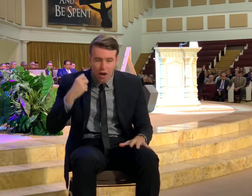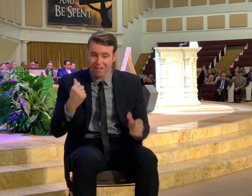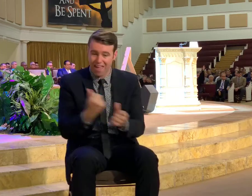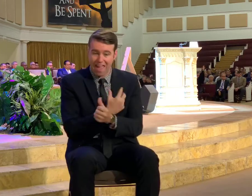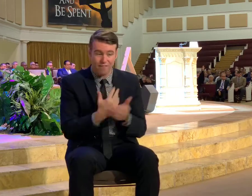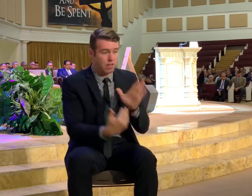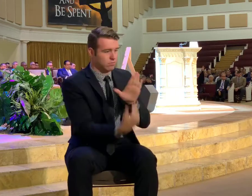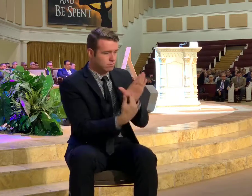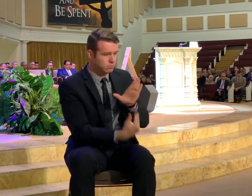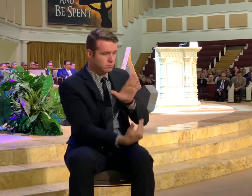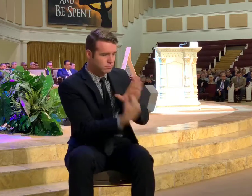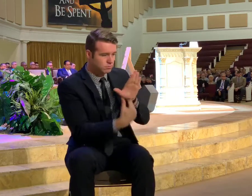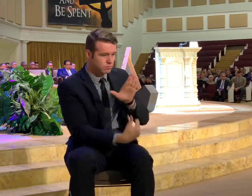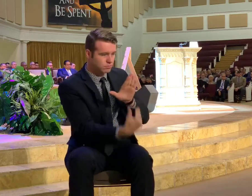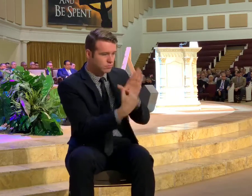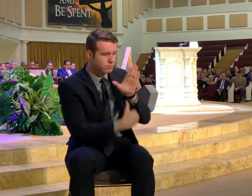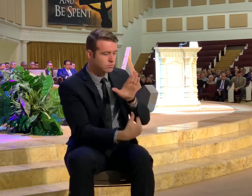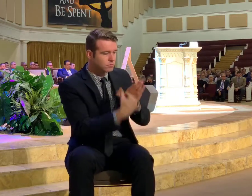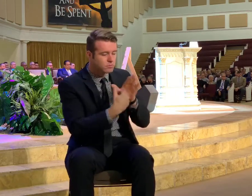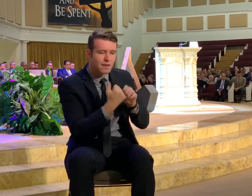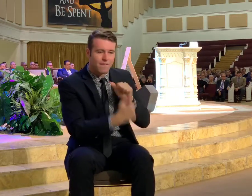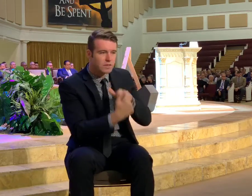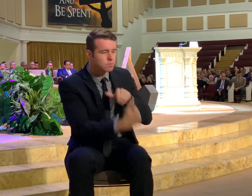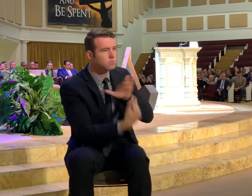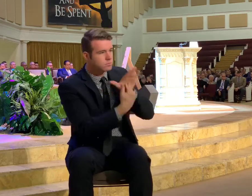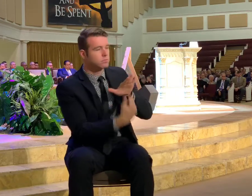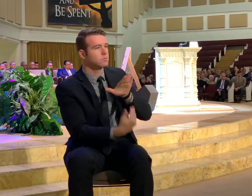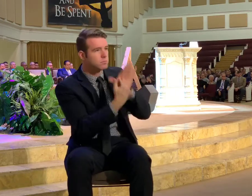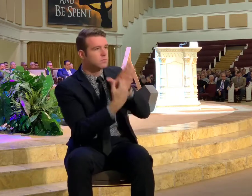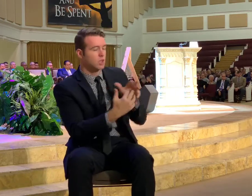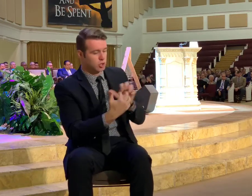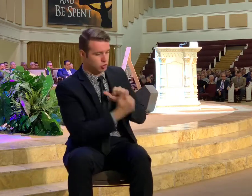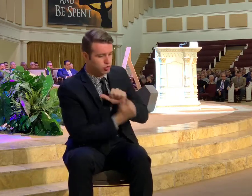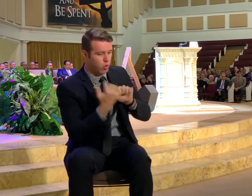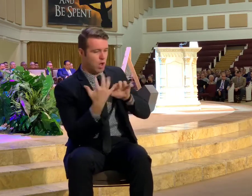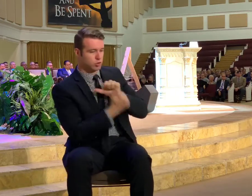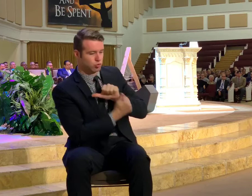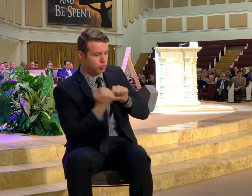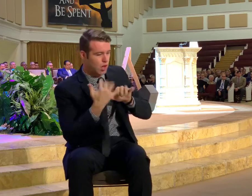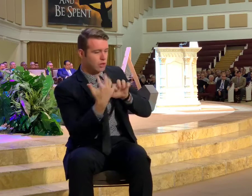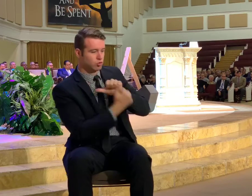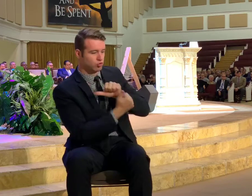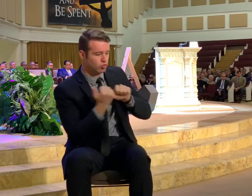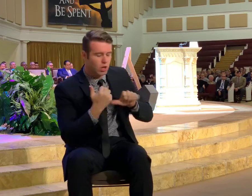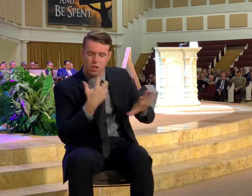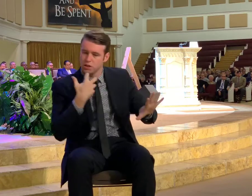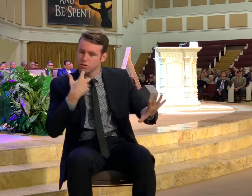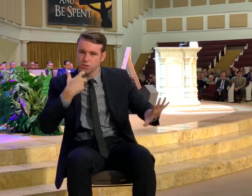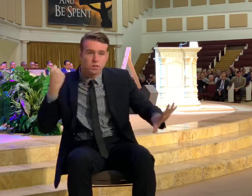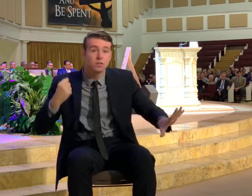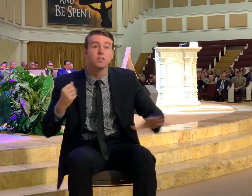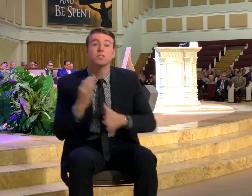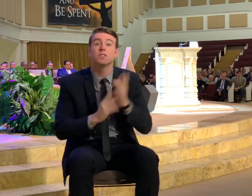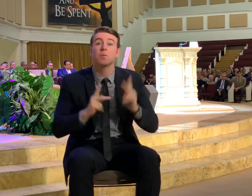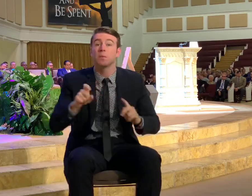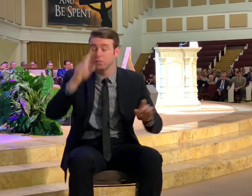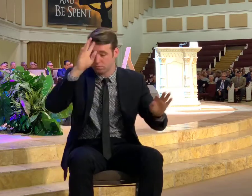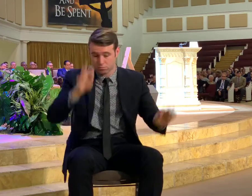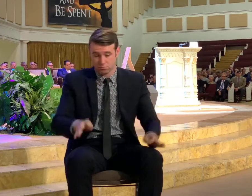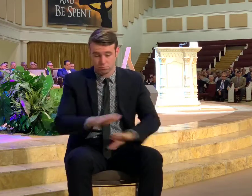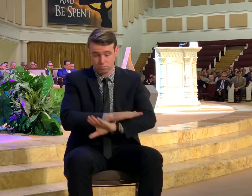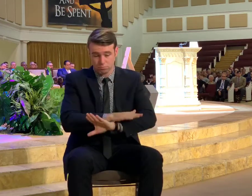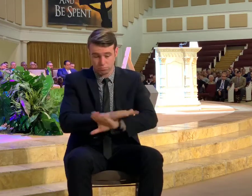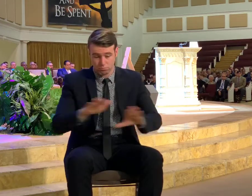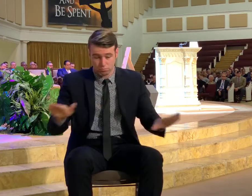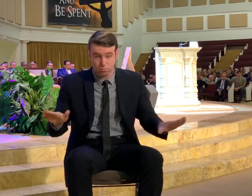everything hell's been bringing in their life. And every time they come by, they just destroy this and destroy that. There's some folks that say, you know what? I may